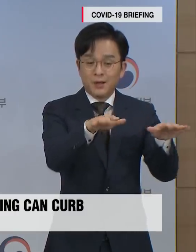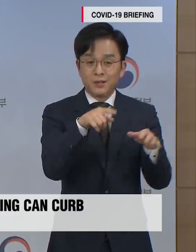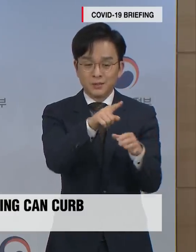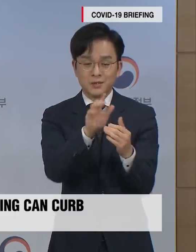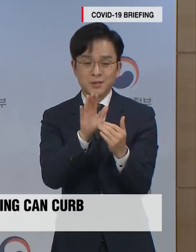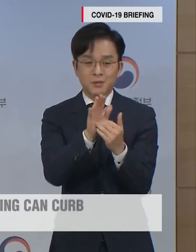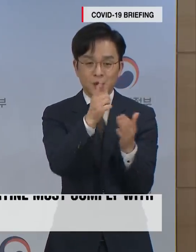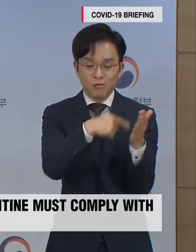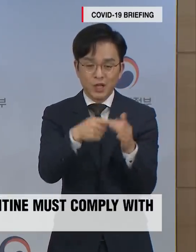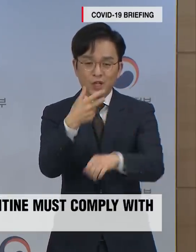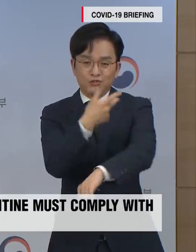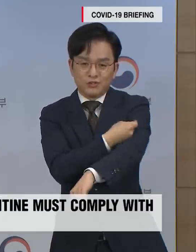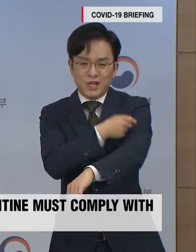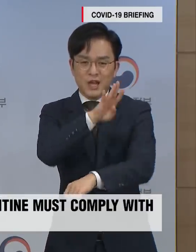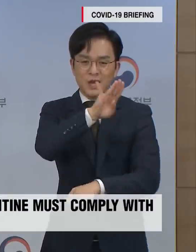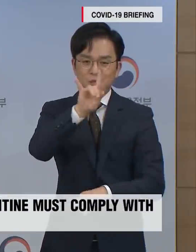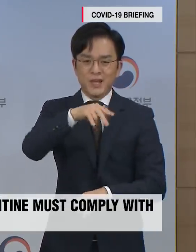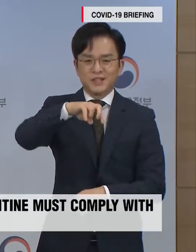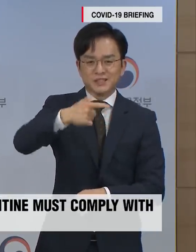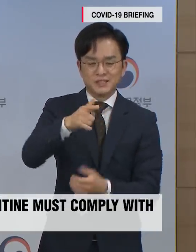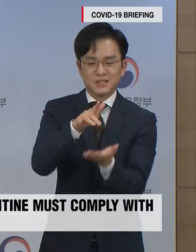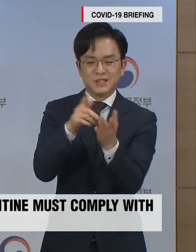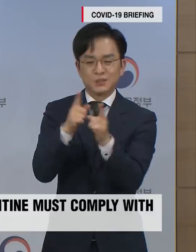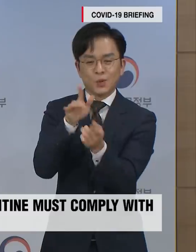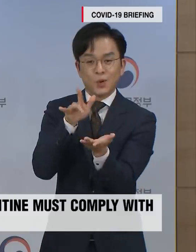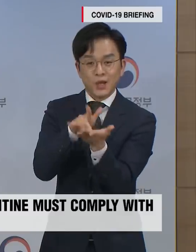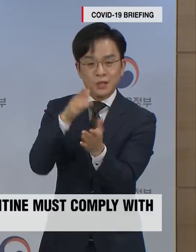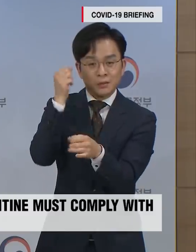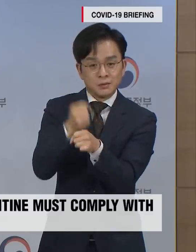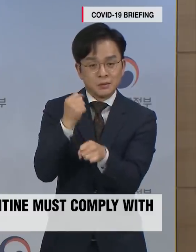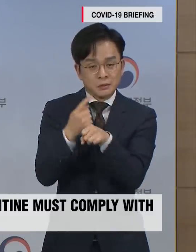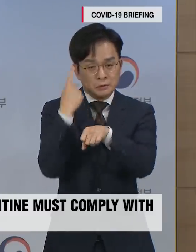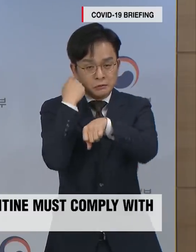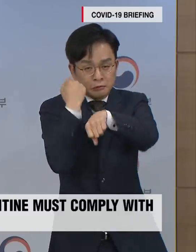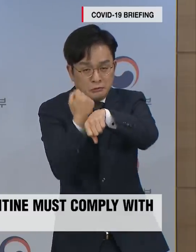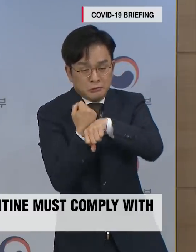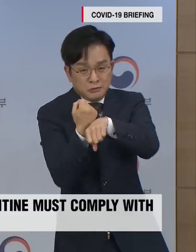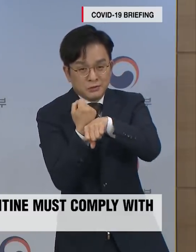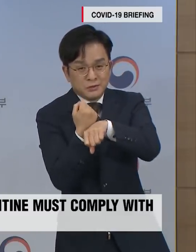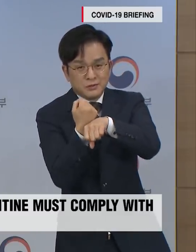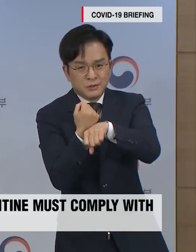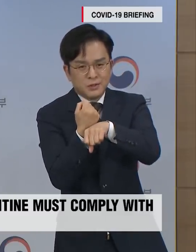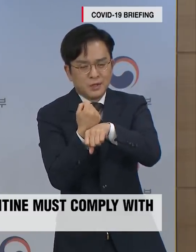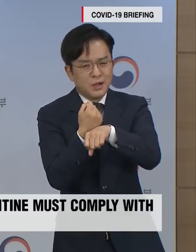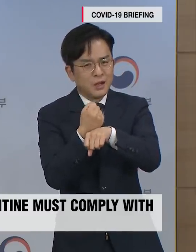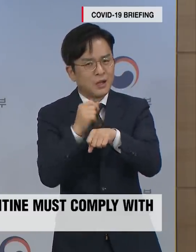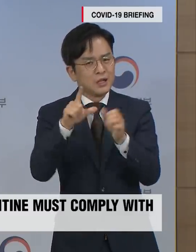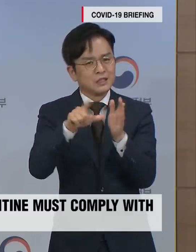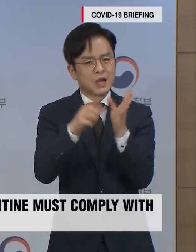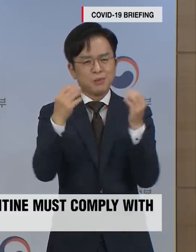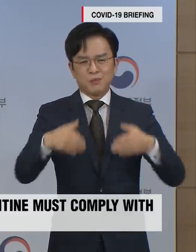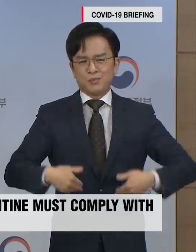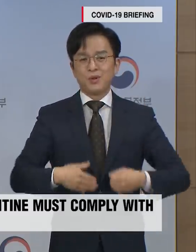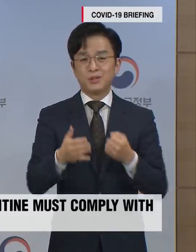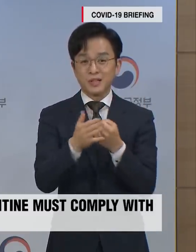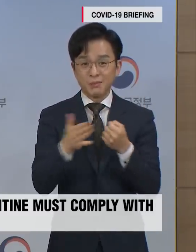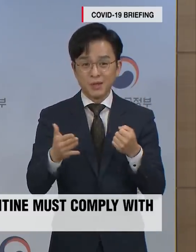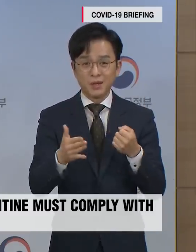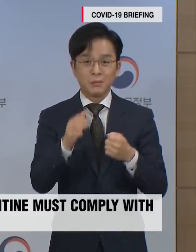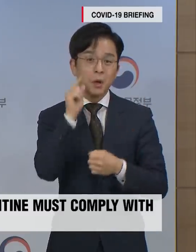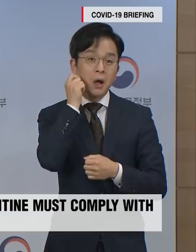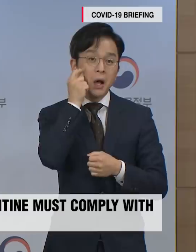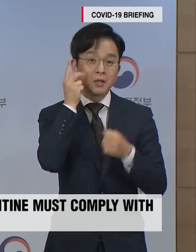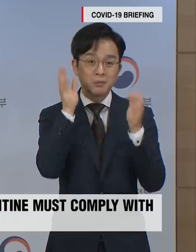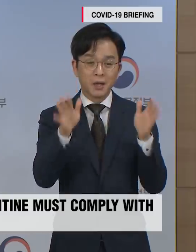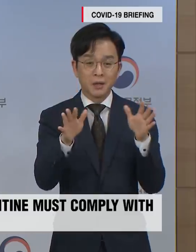for vaccines to be developed. So this will be impossible for it to be distinguished in a short period